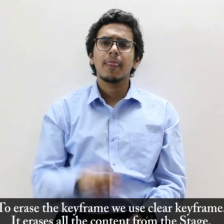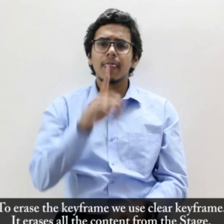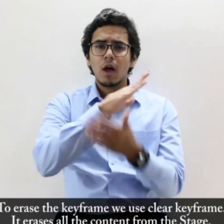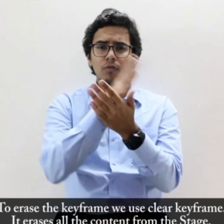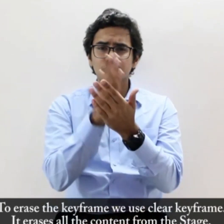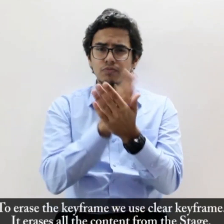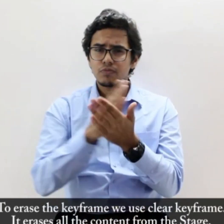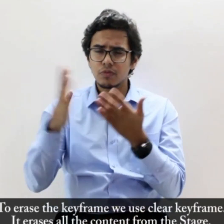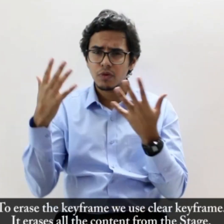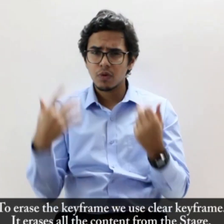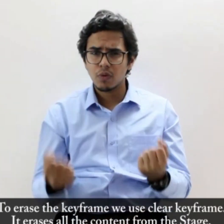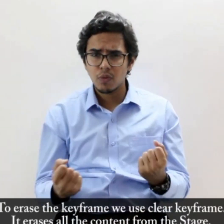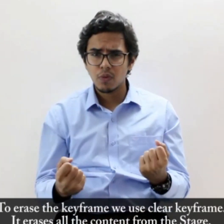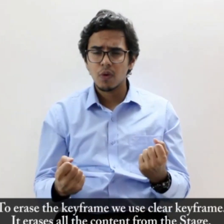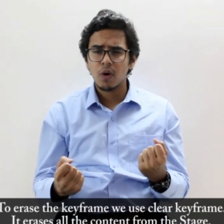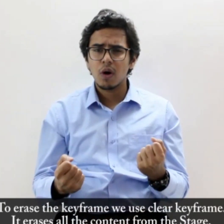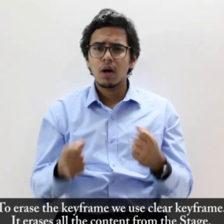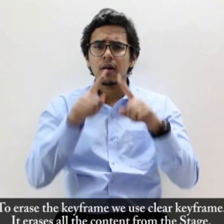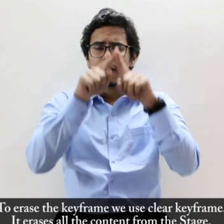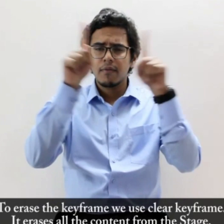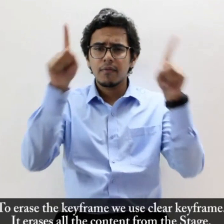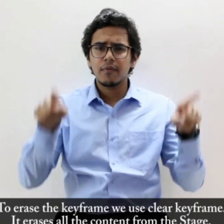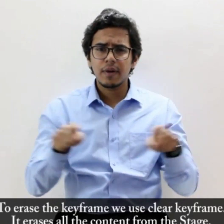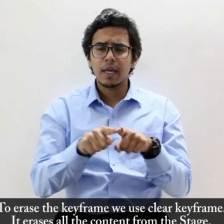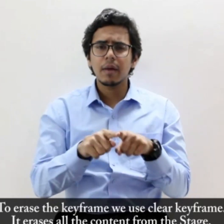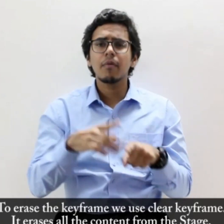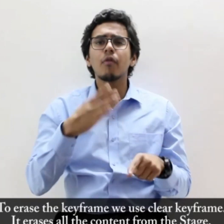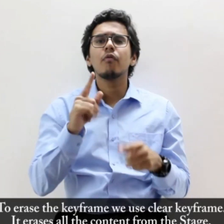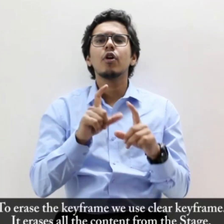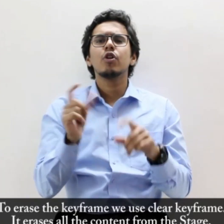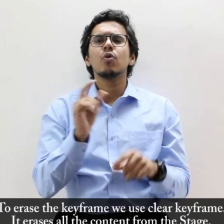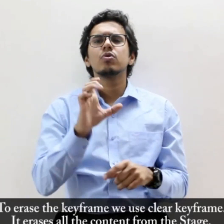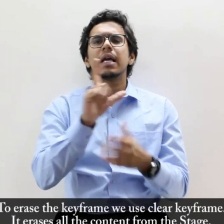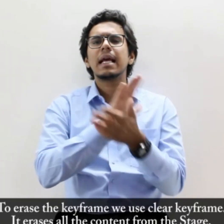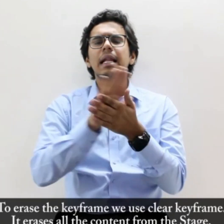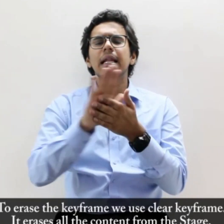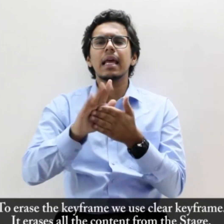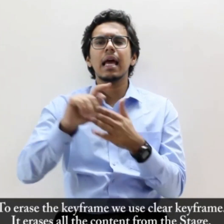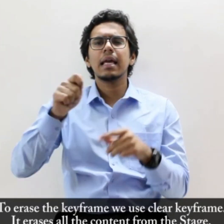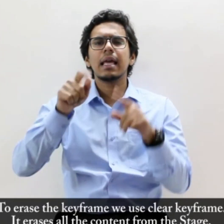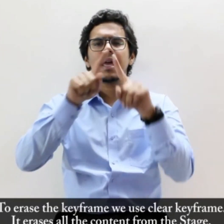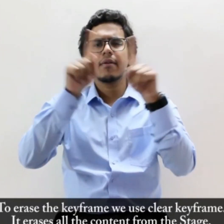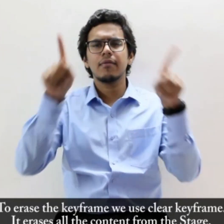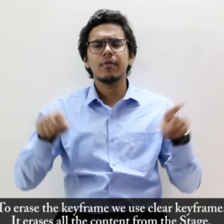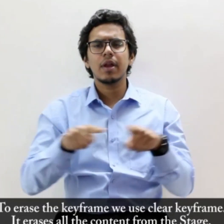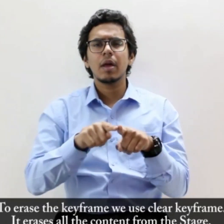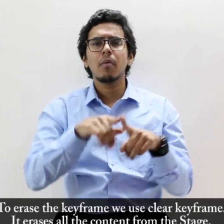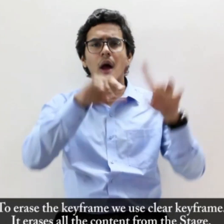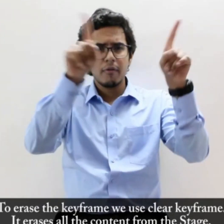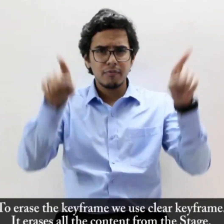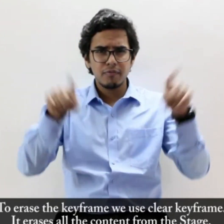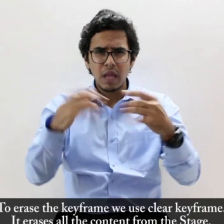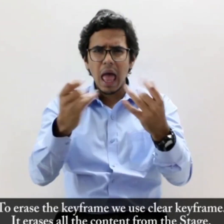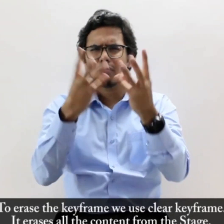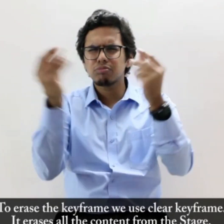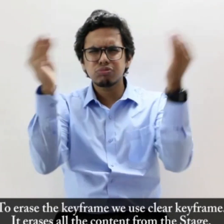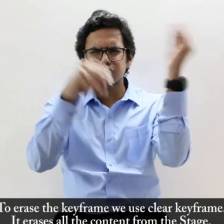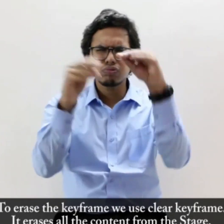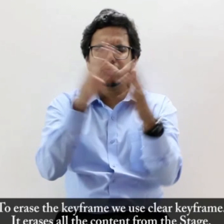To erase the keyframe, we use clear keyframe. It erases all the content from the